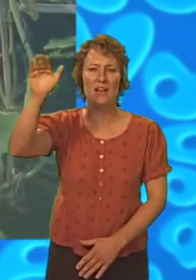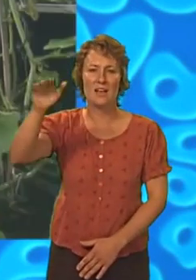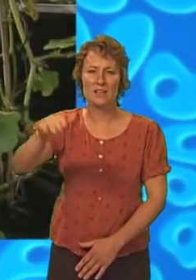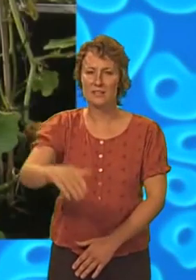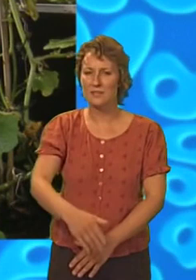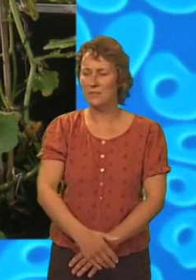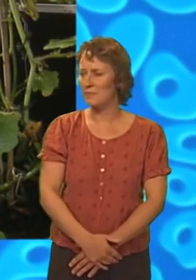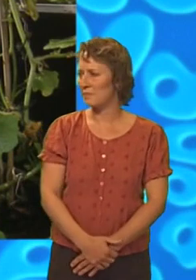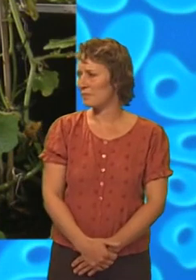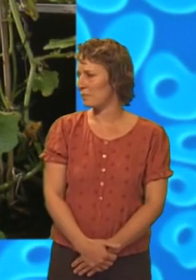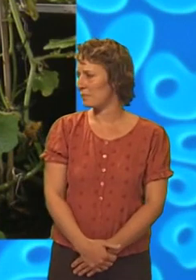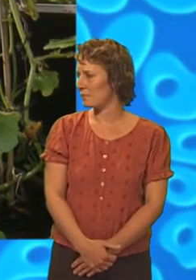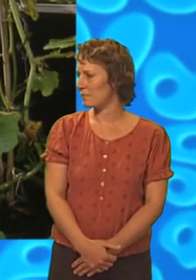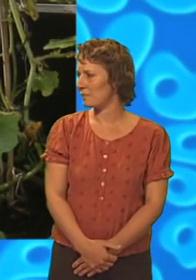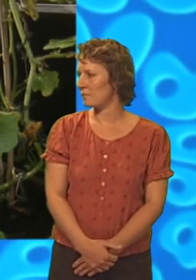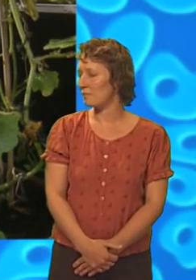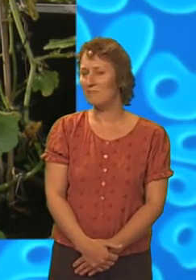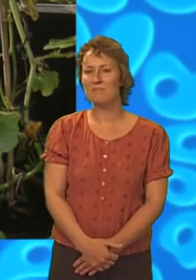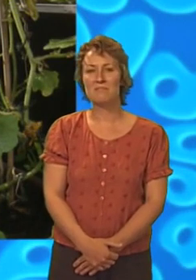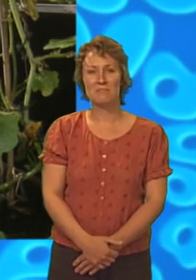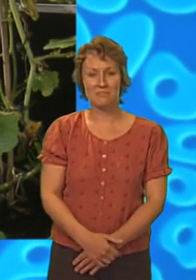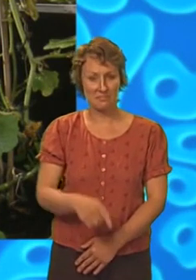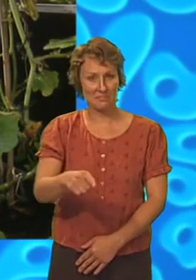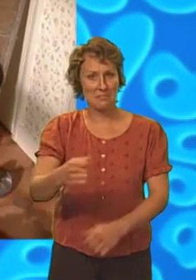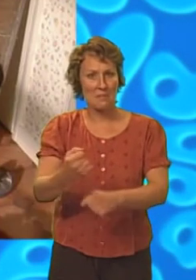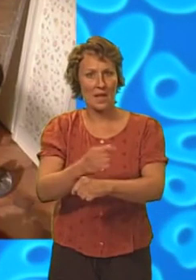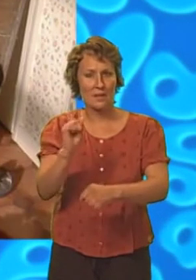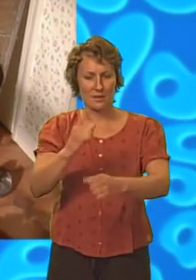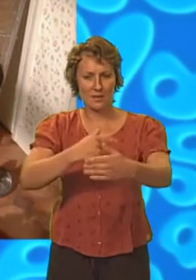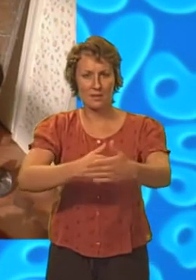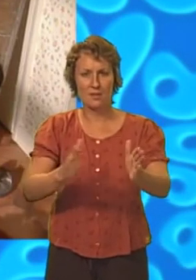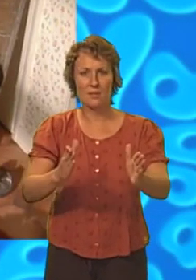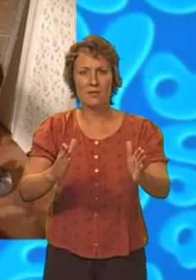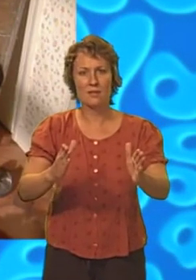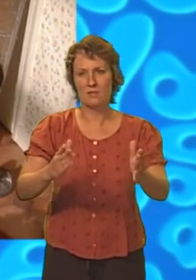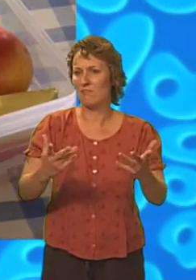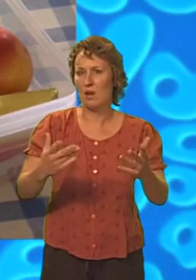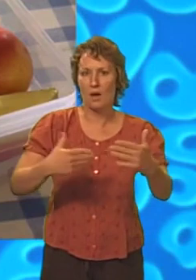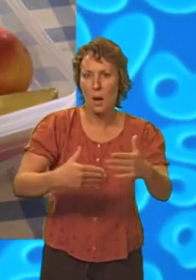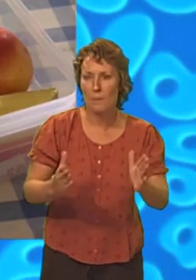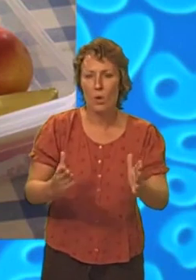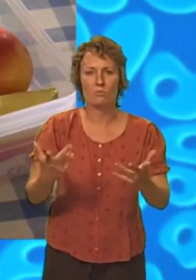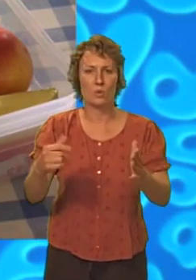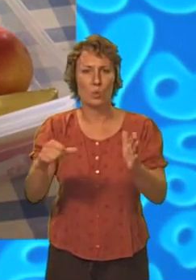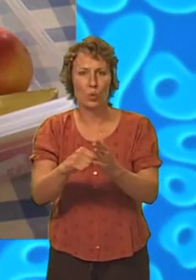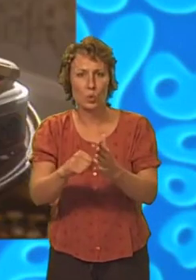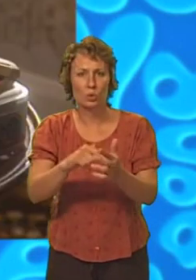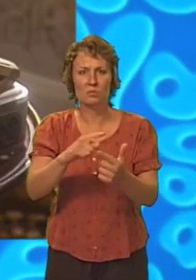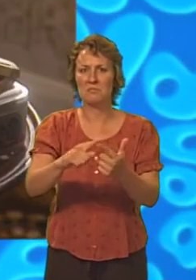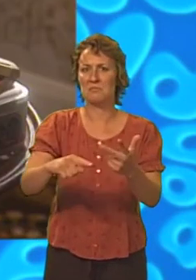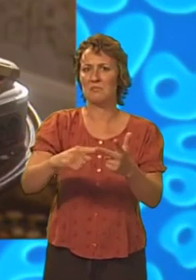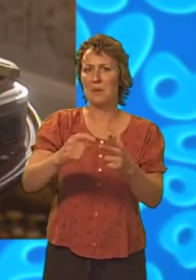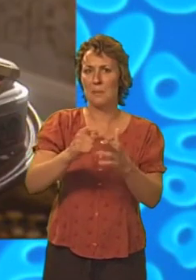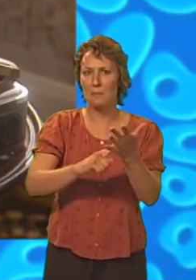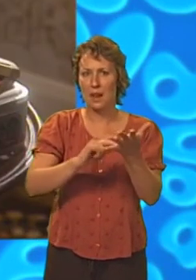outside. We're made of cardboard, or made of wood. We're made of plastic